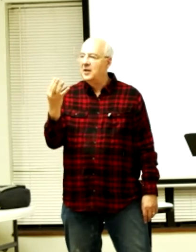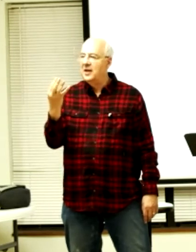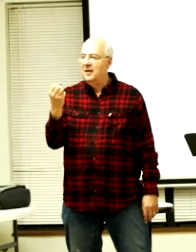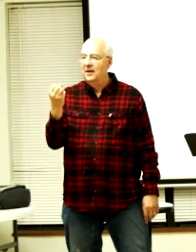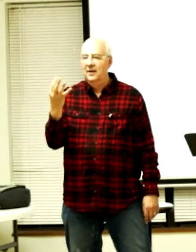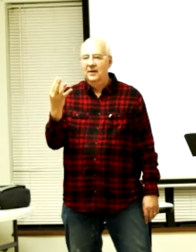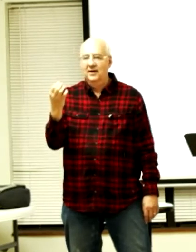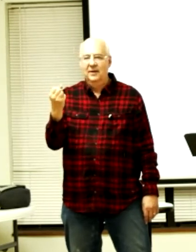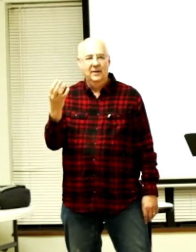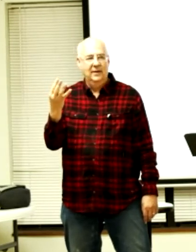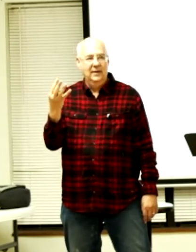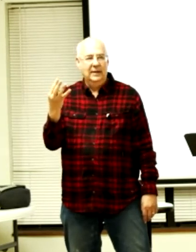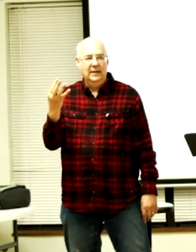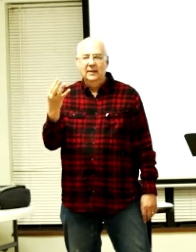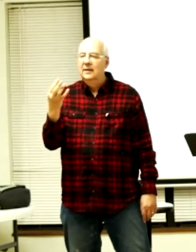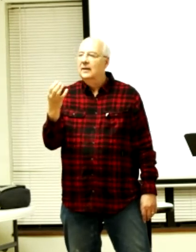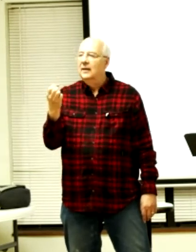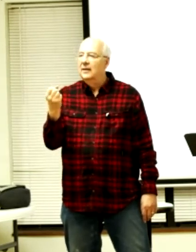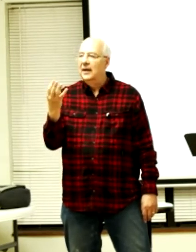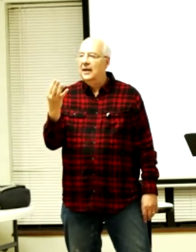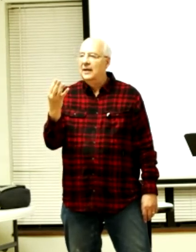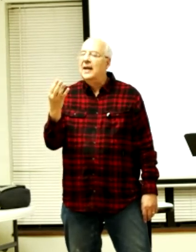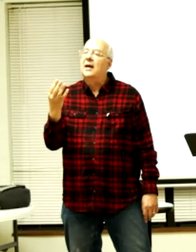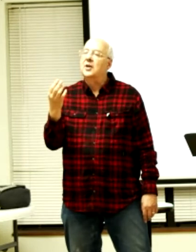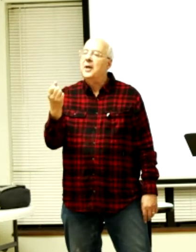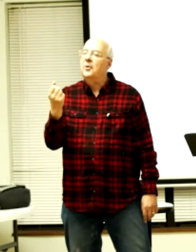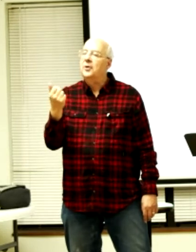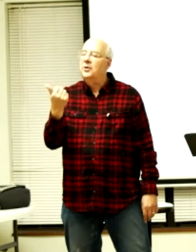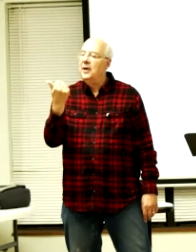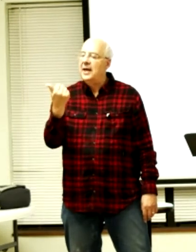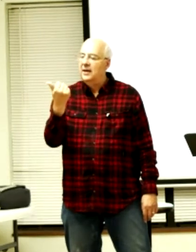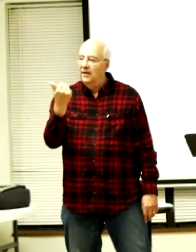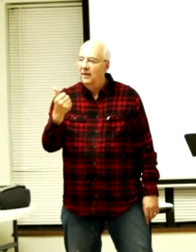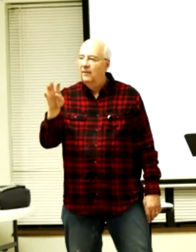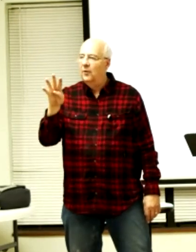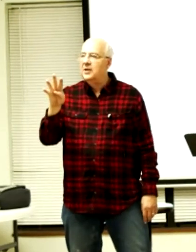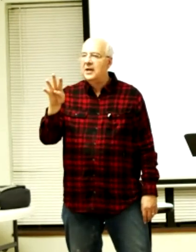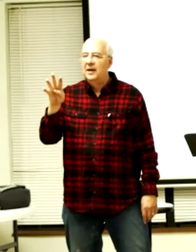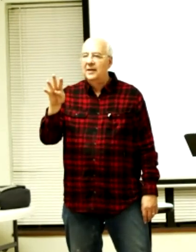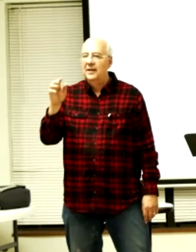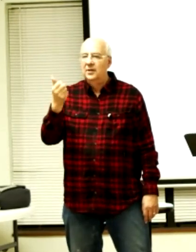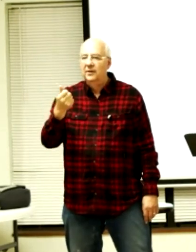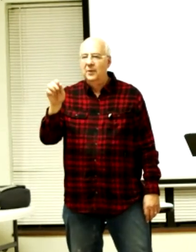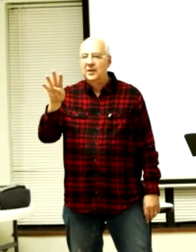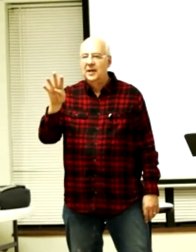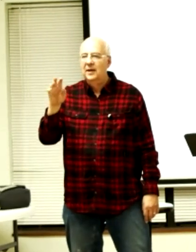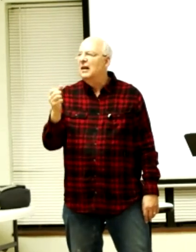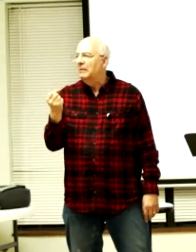14. 14 thumbs in. Okay. Now some people will do a 14 like this, 14,